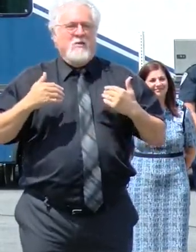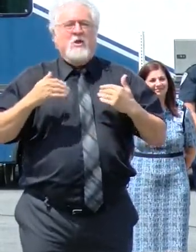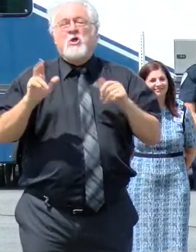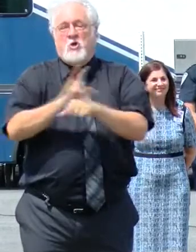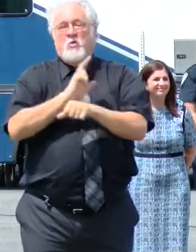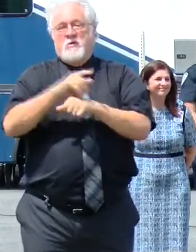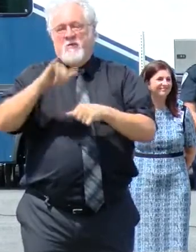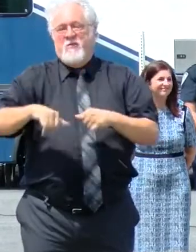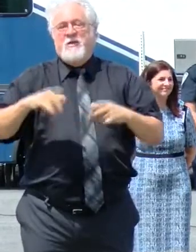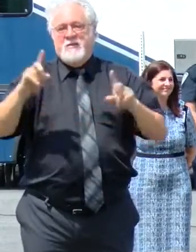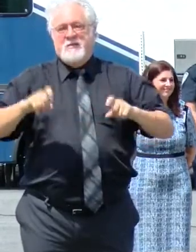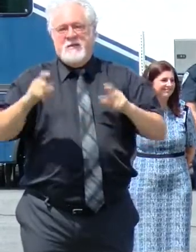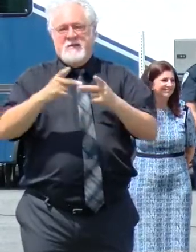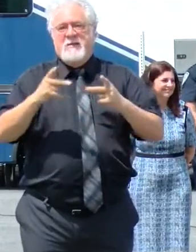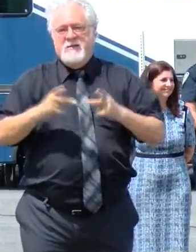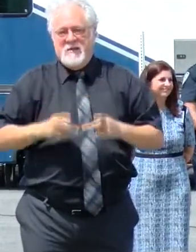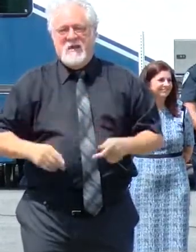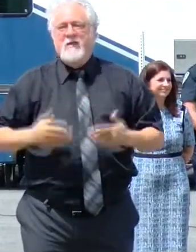Thank you.